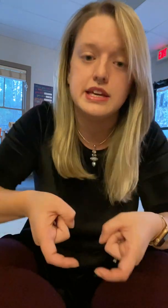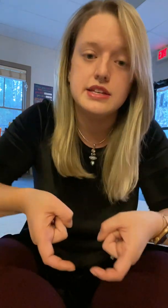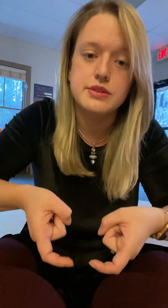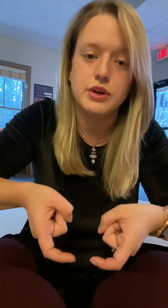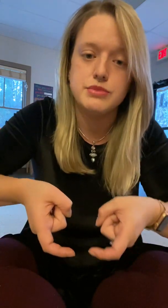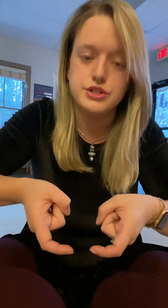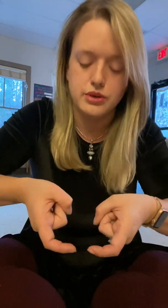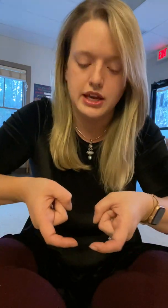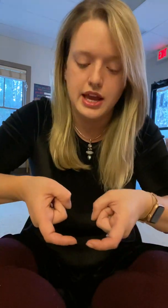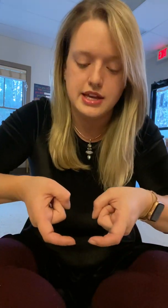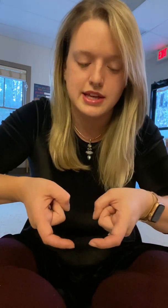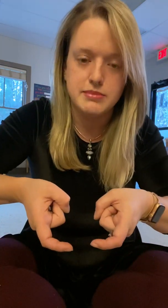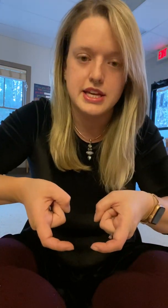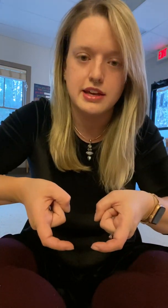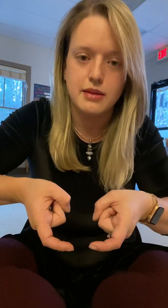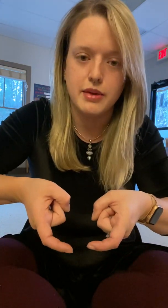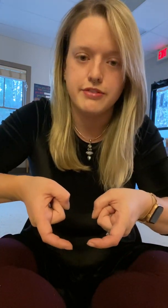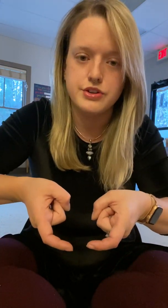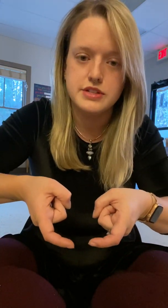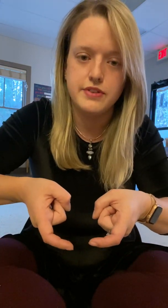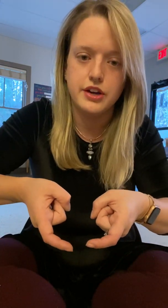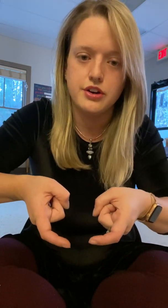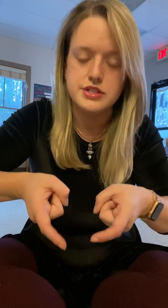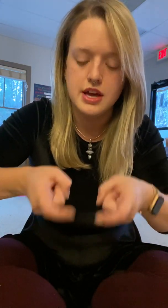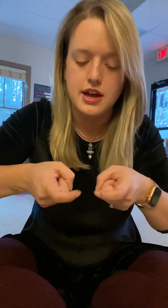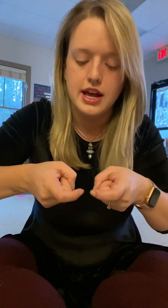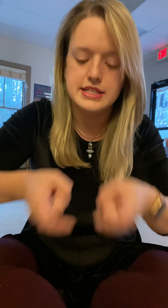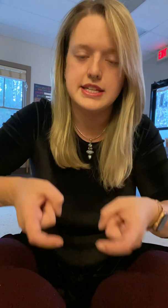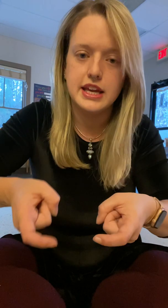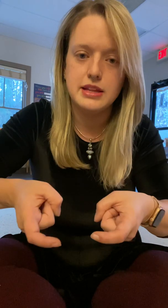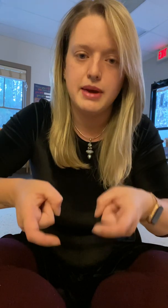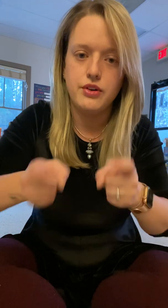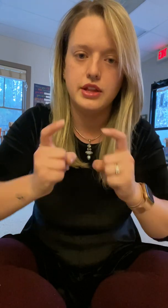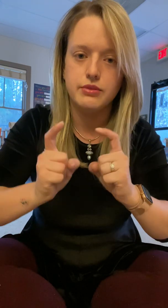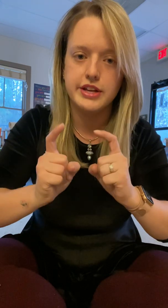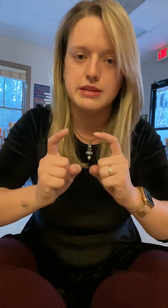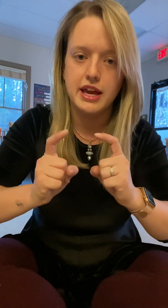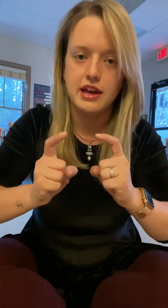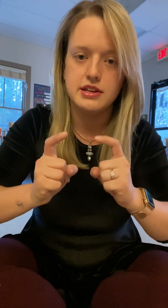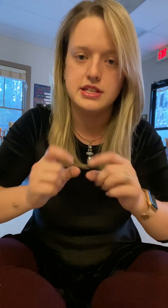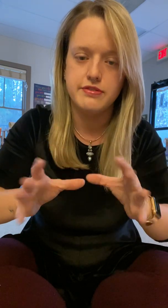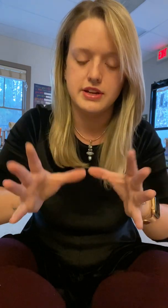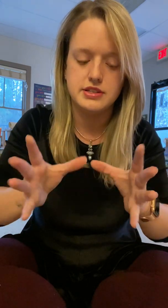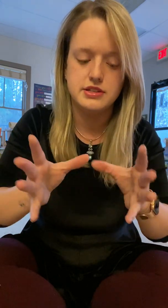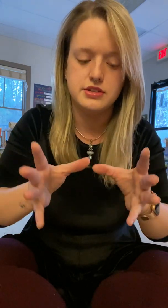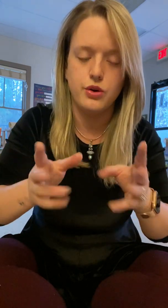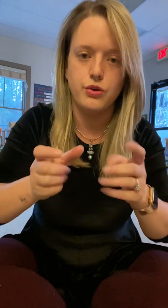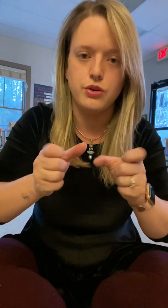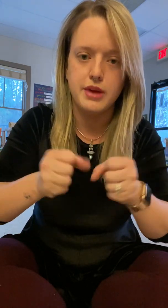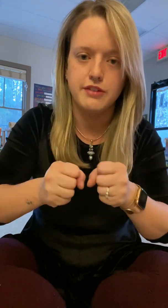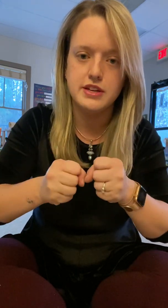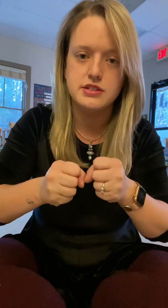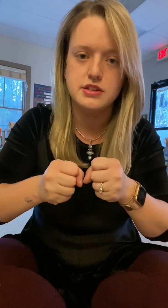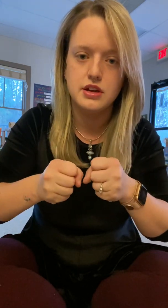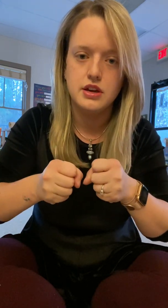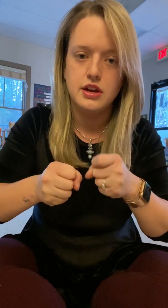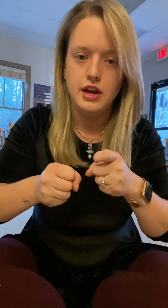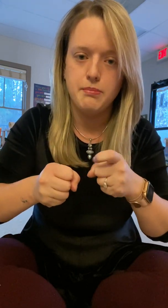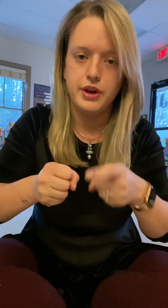tease. What I'm doing is I'm taking my first fingers and sticking them out, and the rest of my hand is in a fist. So you make a fist and put out